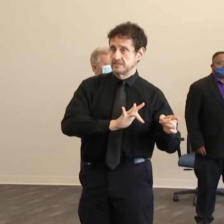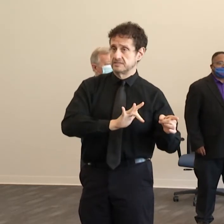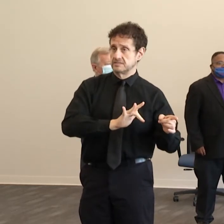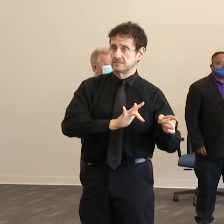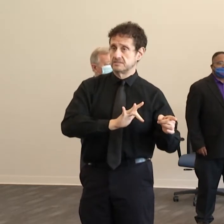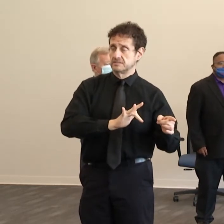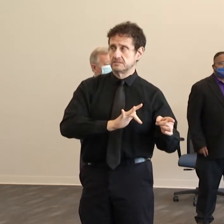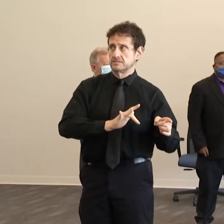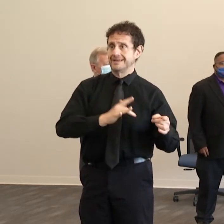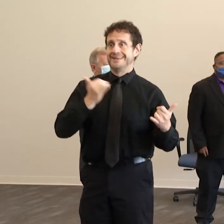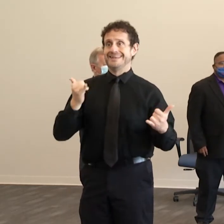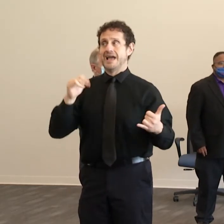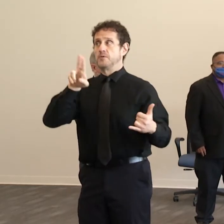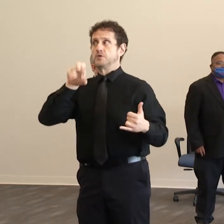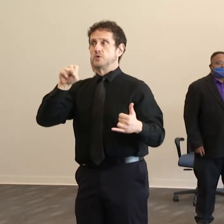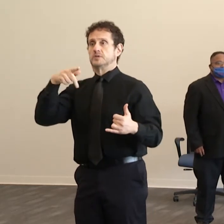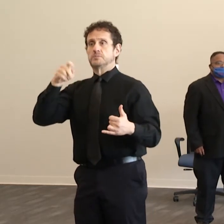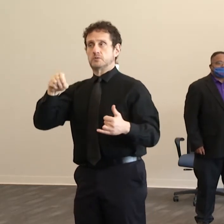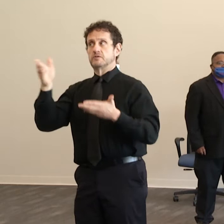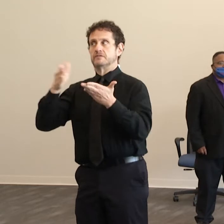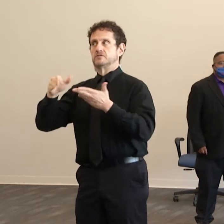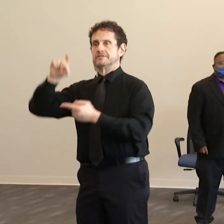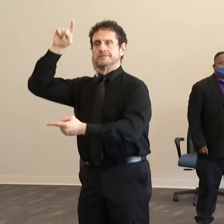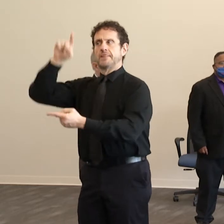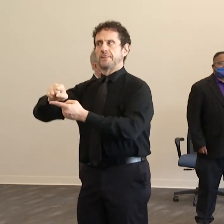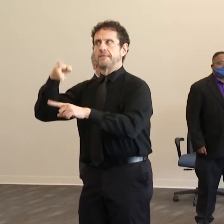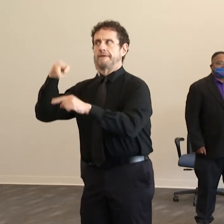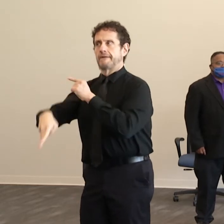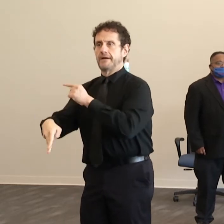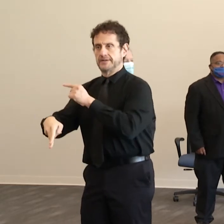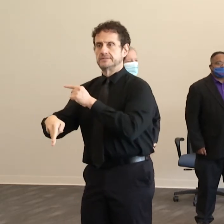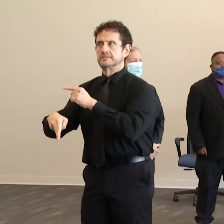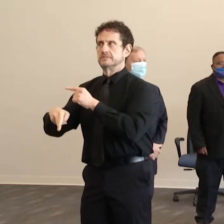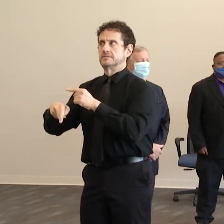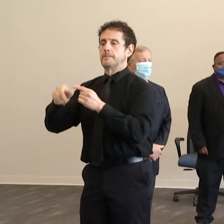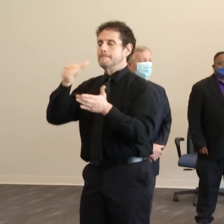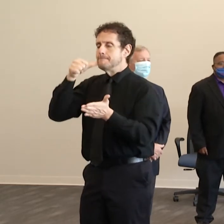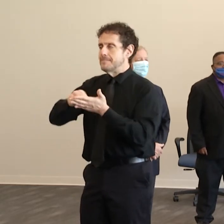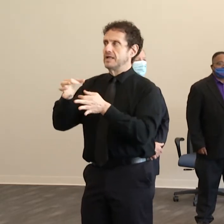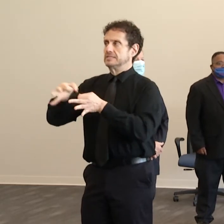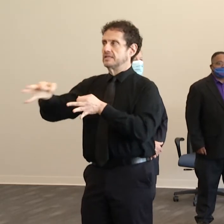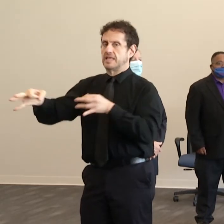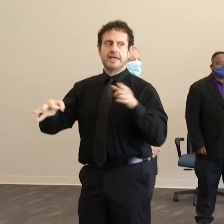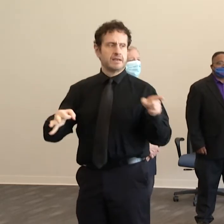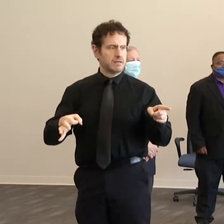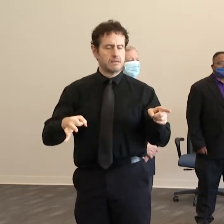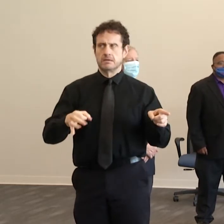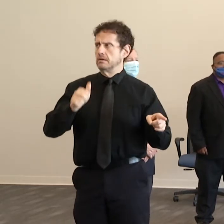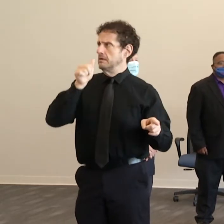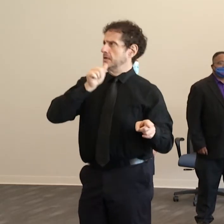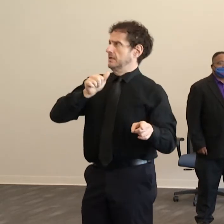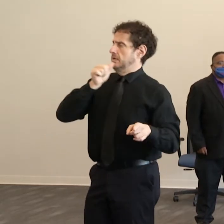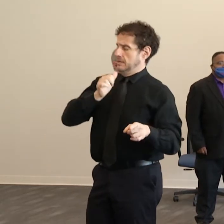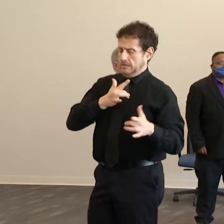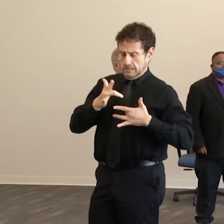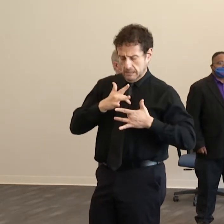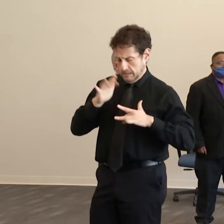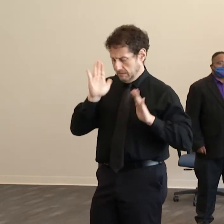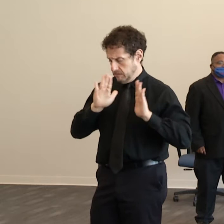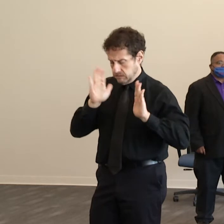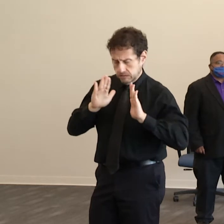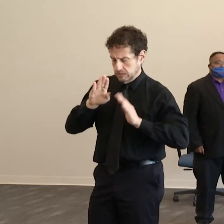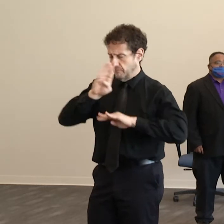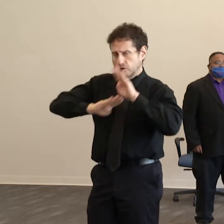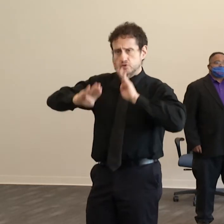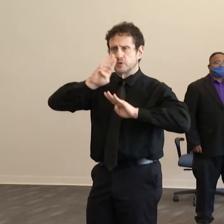impacted by the U.S. Postal Service's delays. Mrs. Moore dealt with unnecessary concerns and frustrations,